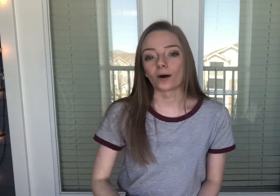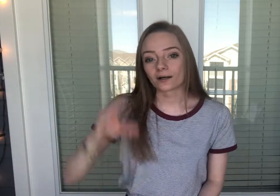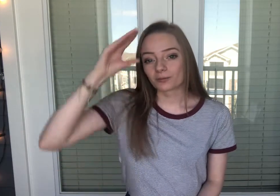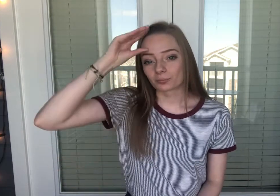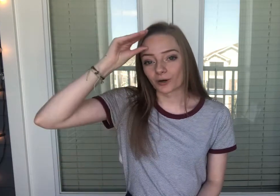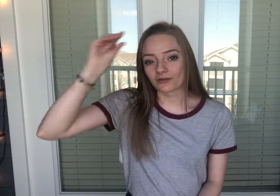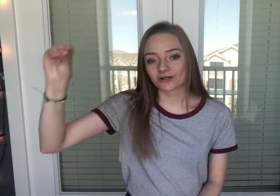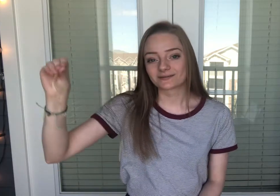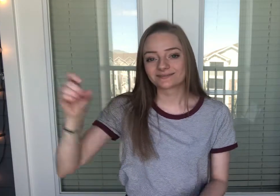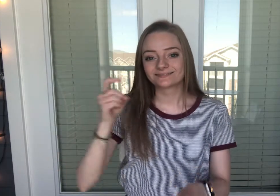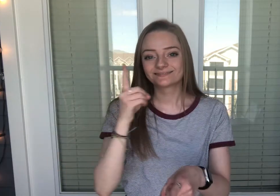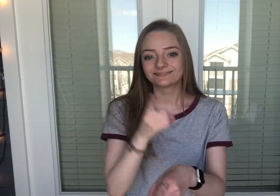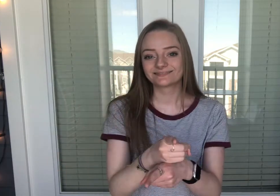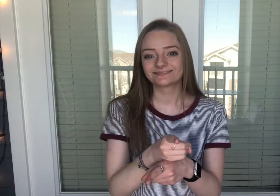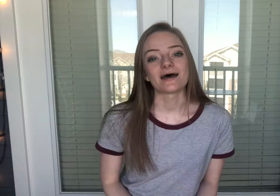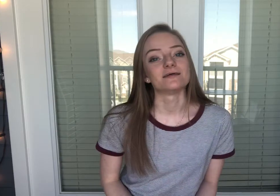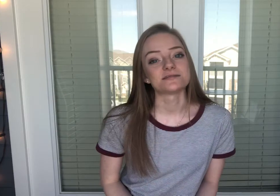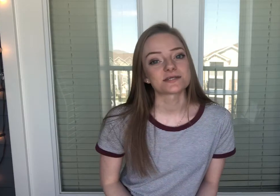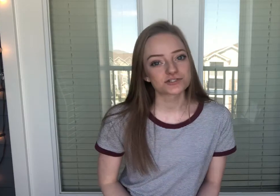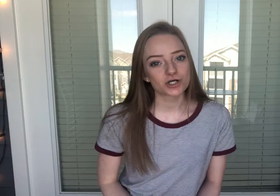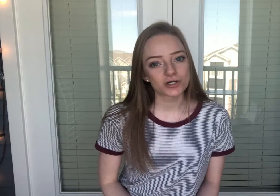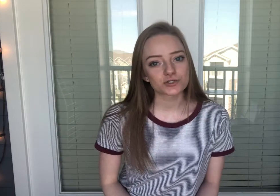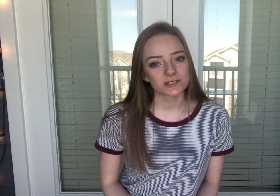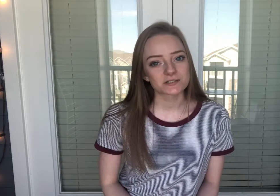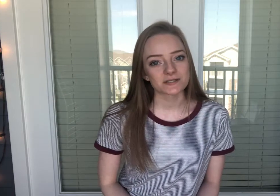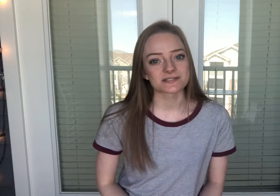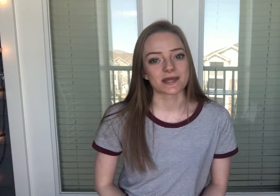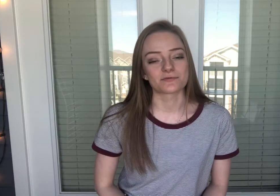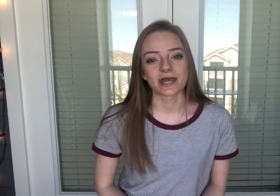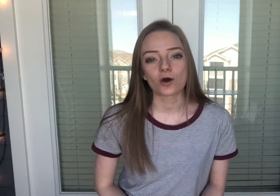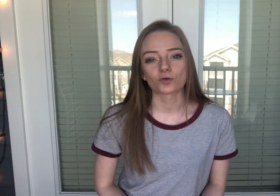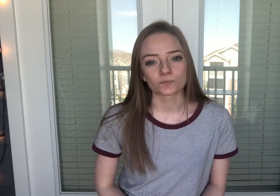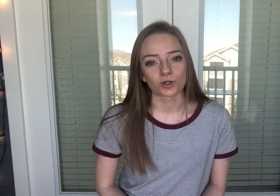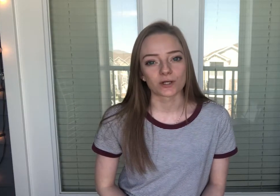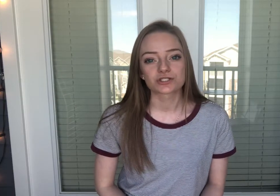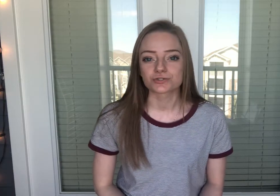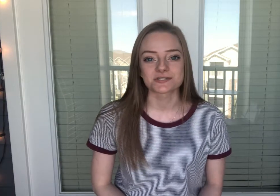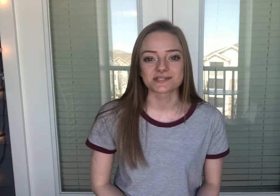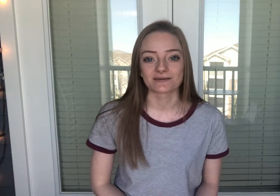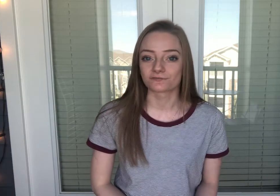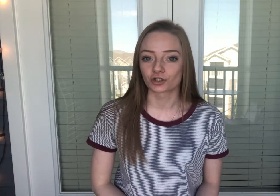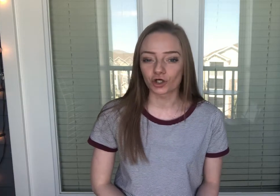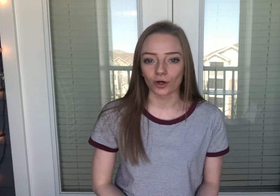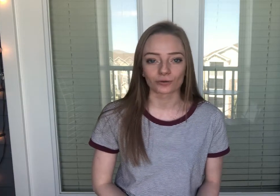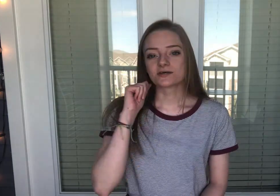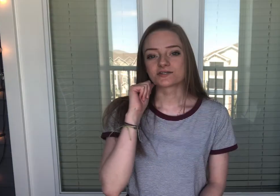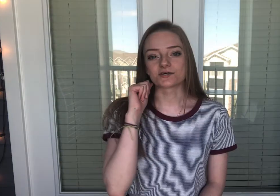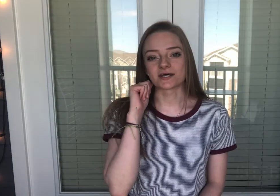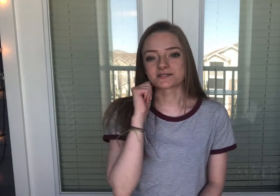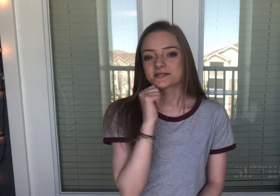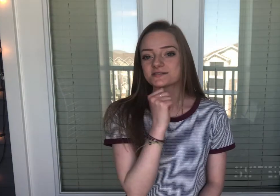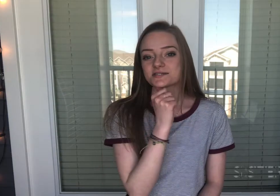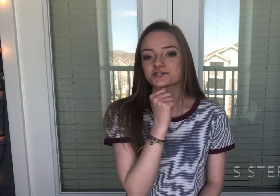or brother. And then sister is going to be the same thing, only we're going to use the sign for girl. So that's